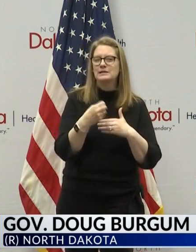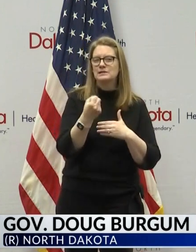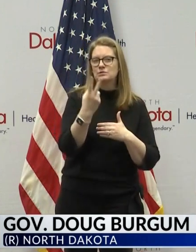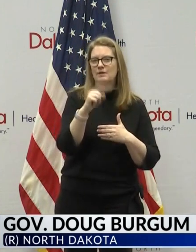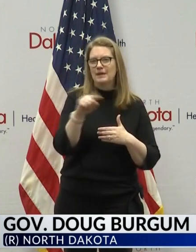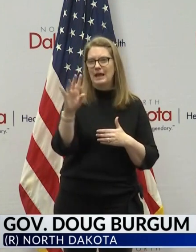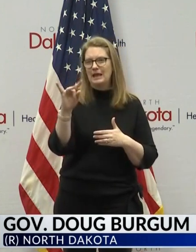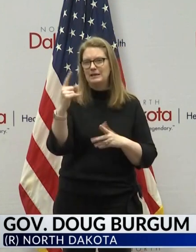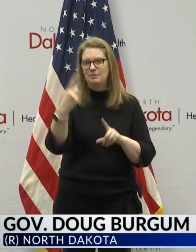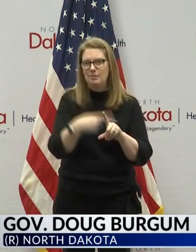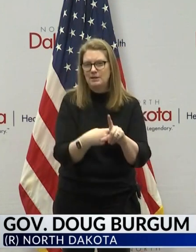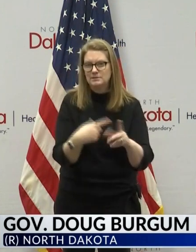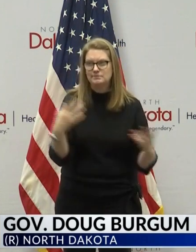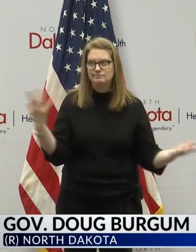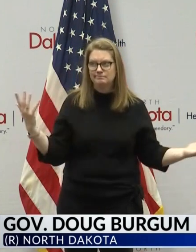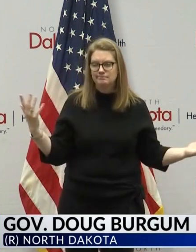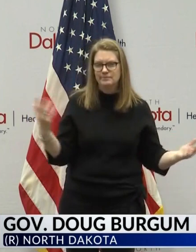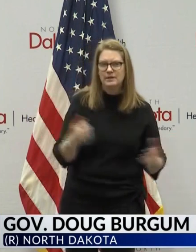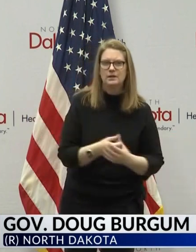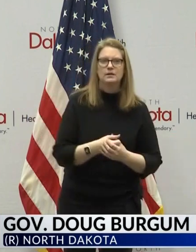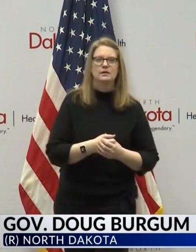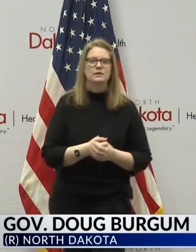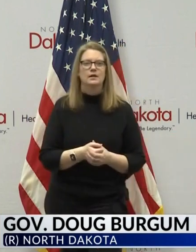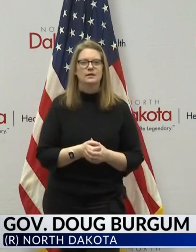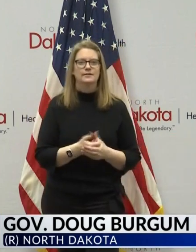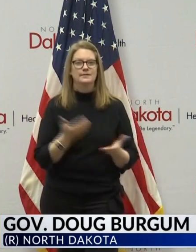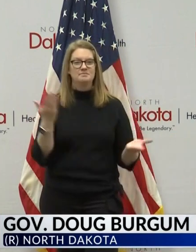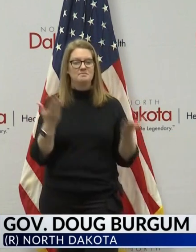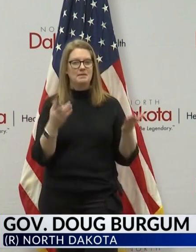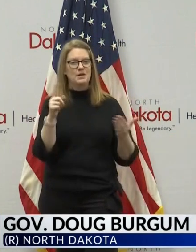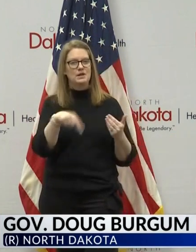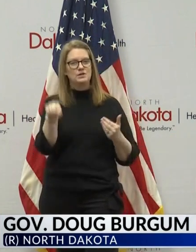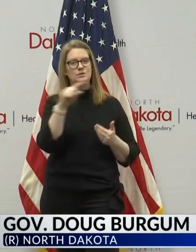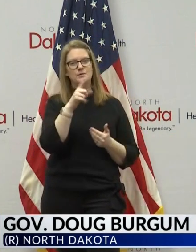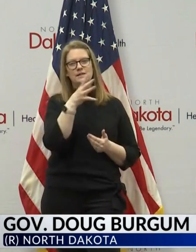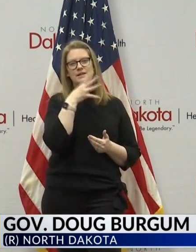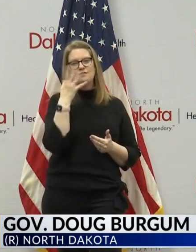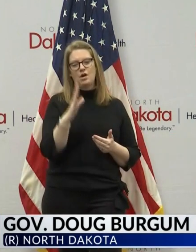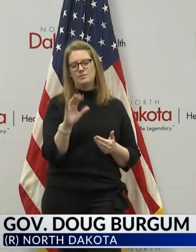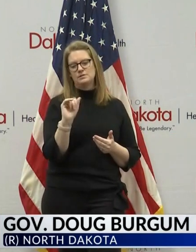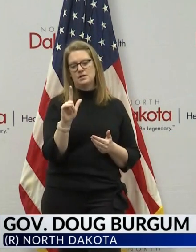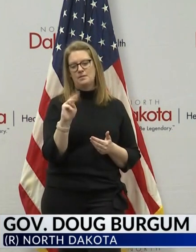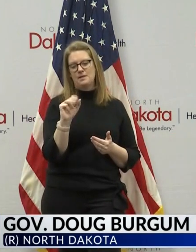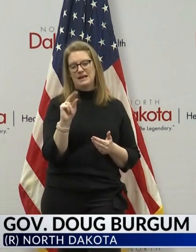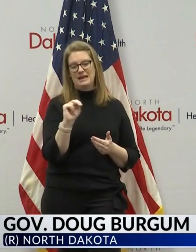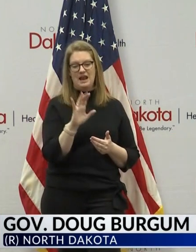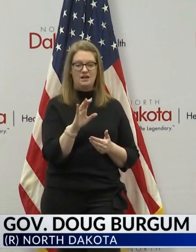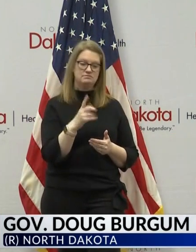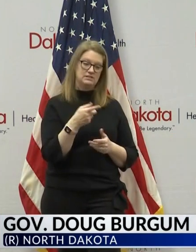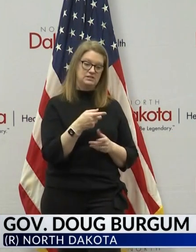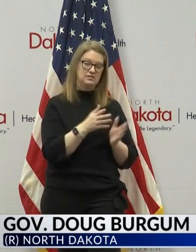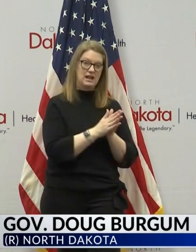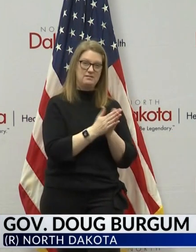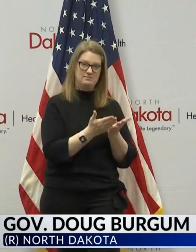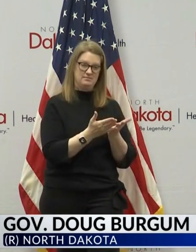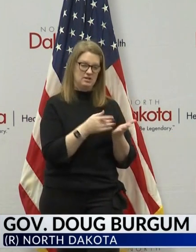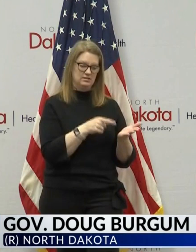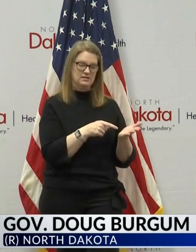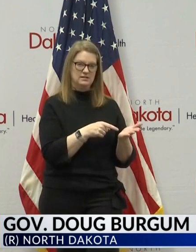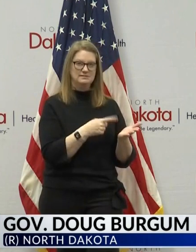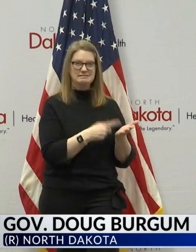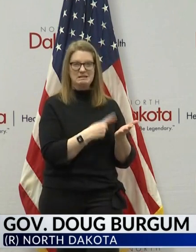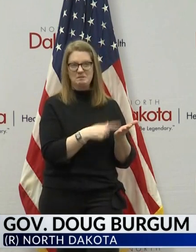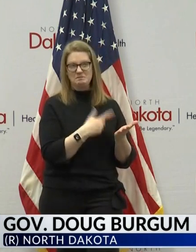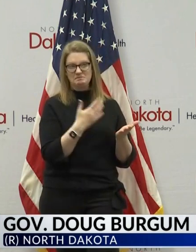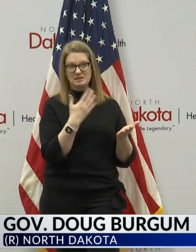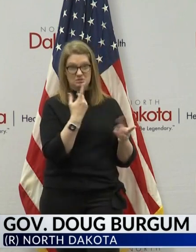weather, I mean, maybe some of you believe in the Farmer's Almanac. Sometimes it's right, but it's like, it's tough to